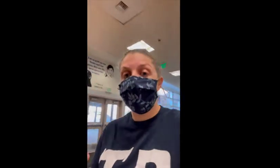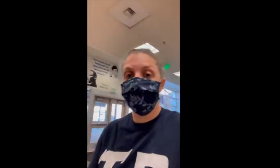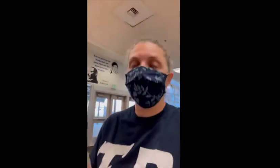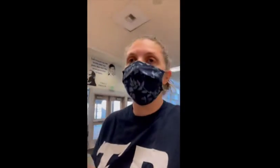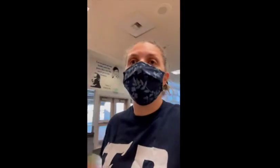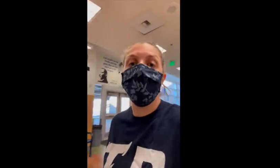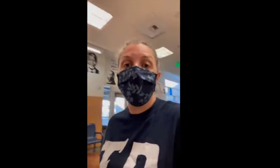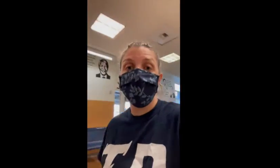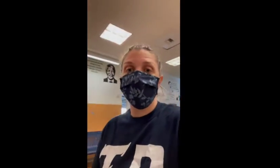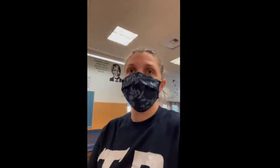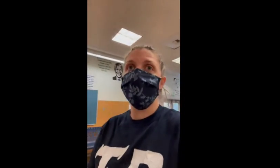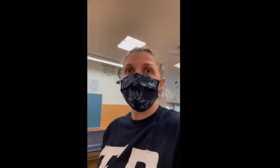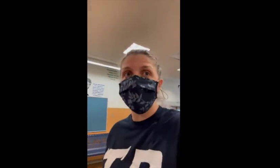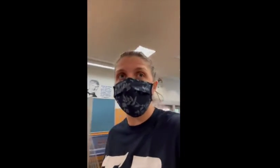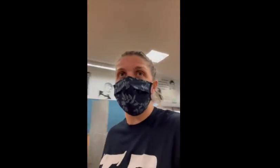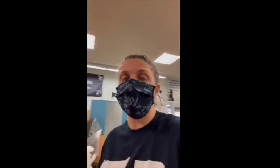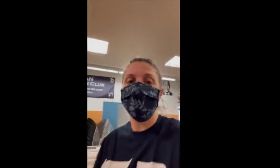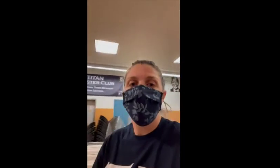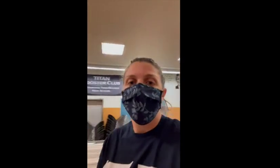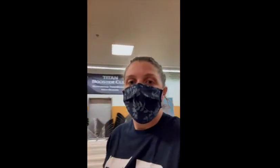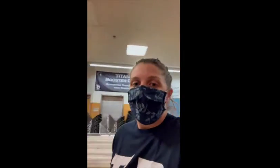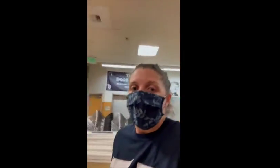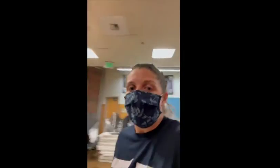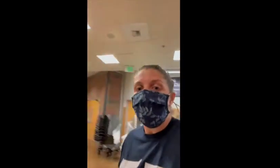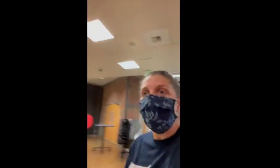piano, choir, jazz choir. And all